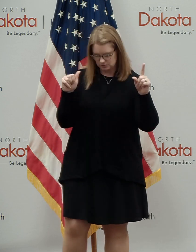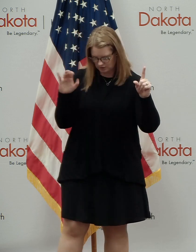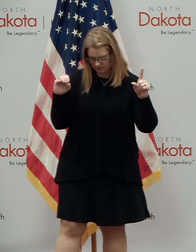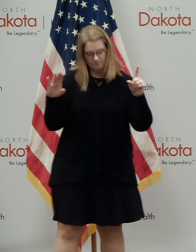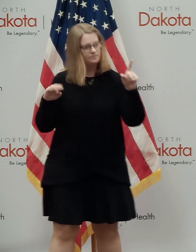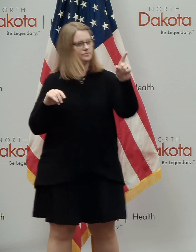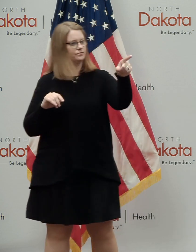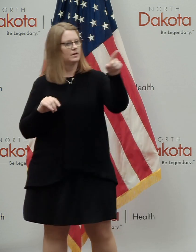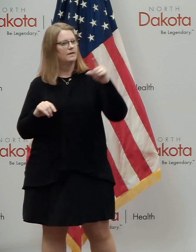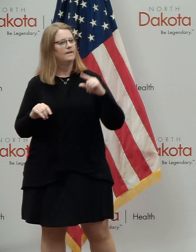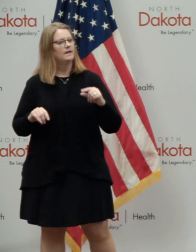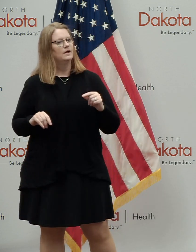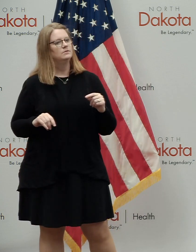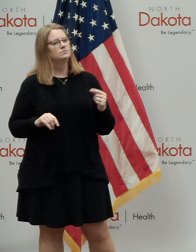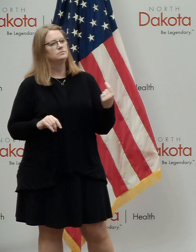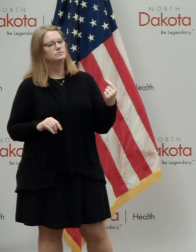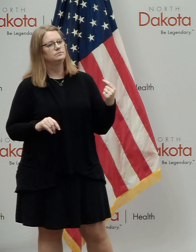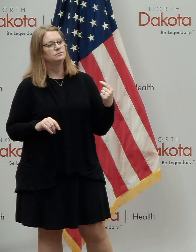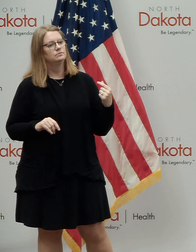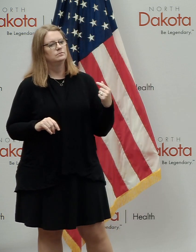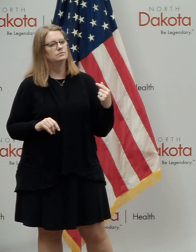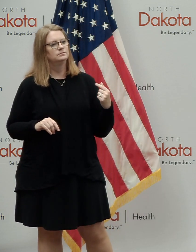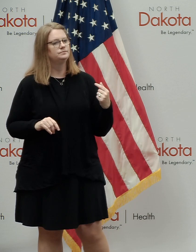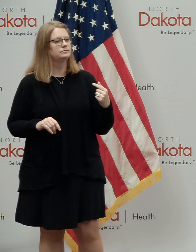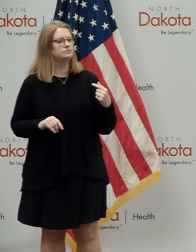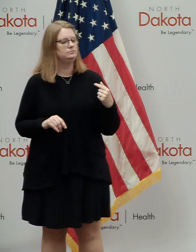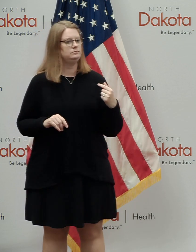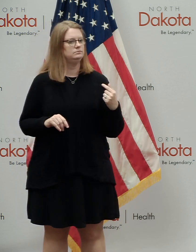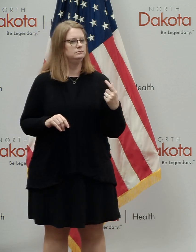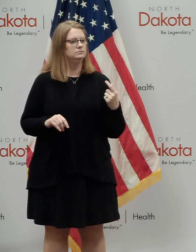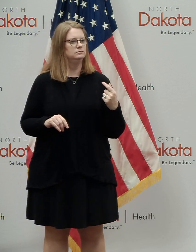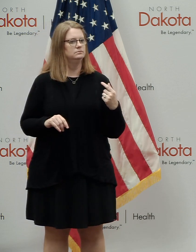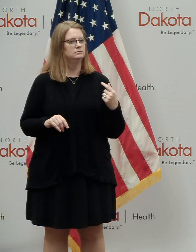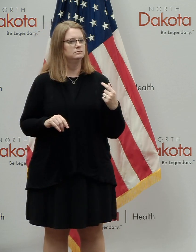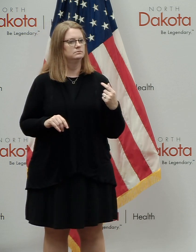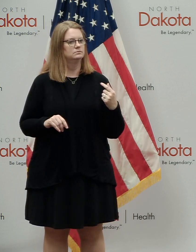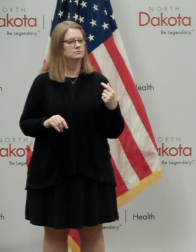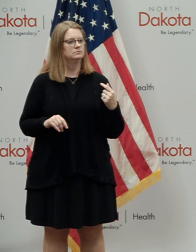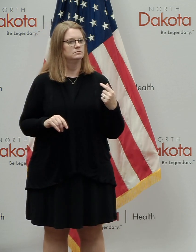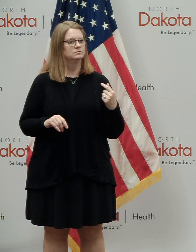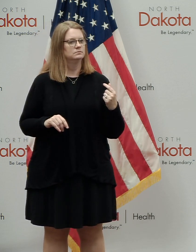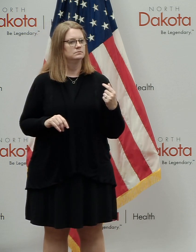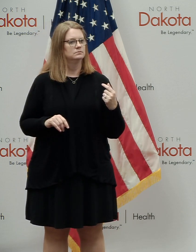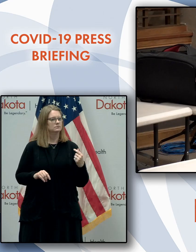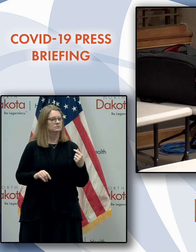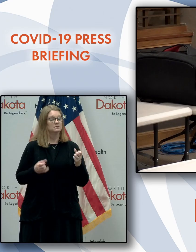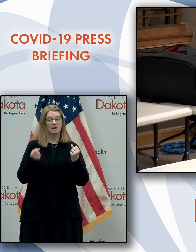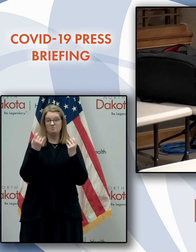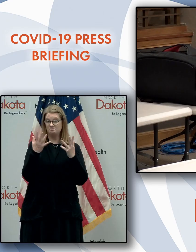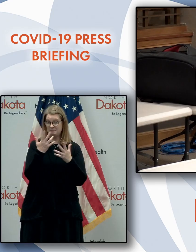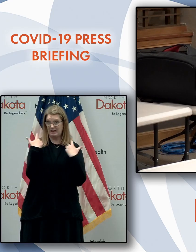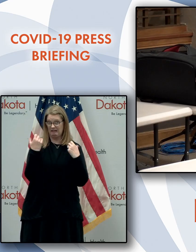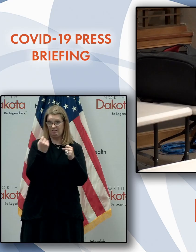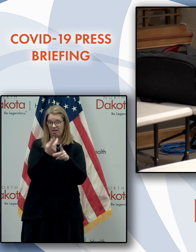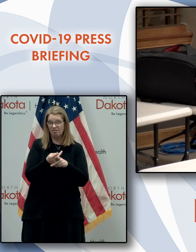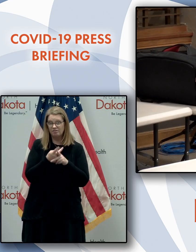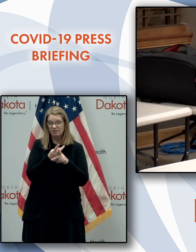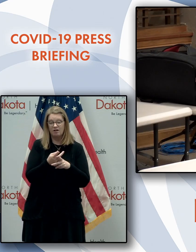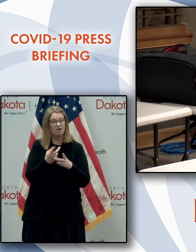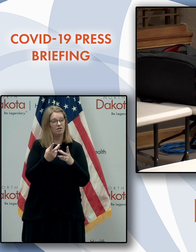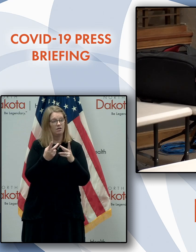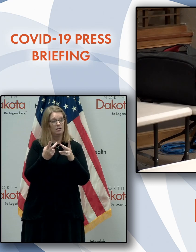For you if you have some time. No one is going to deny the difficult position many healthcare facilities are in and